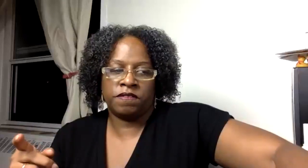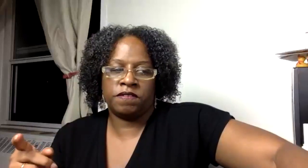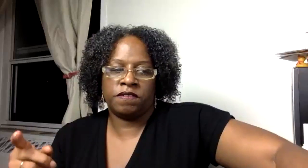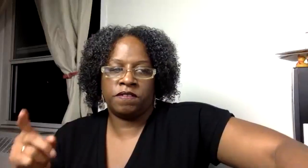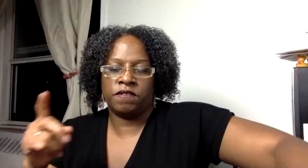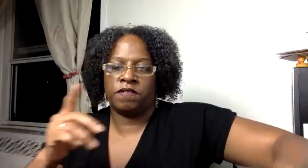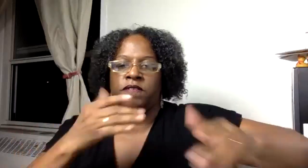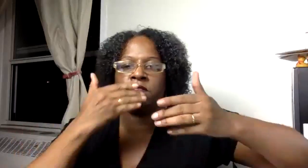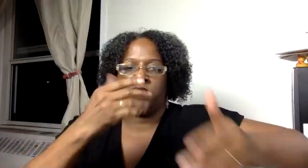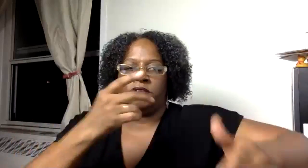Marcelette is back saying, thank you, Divya.